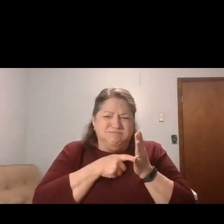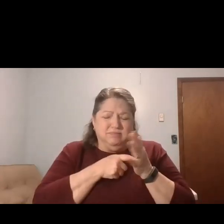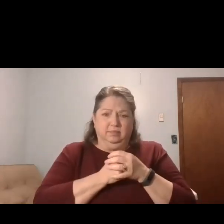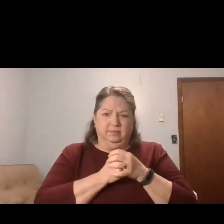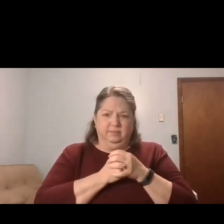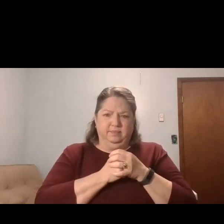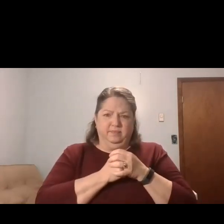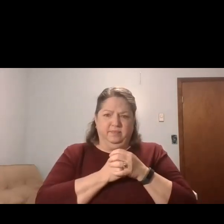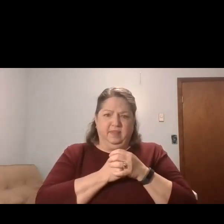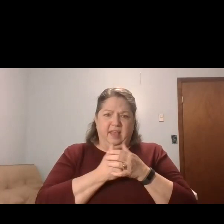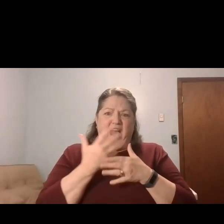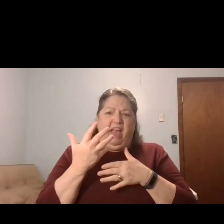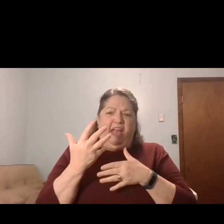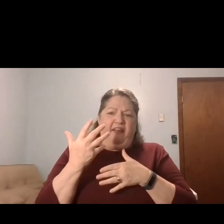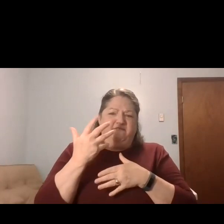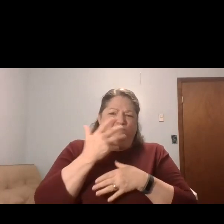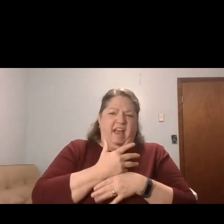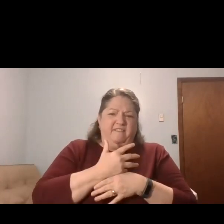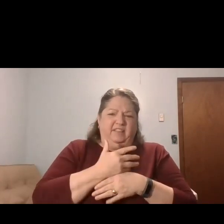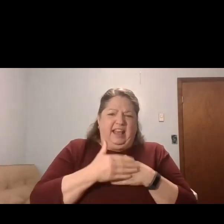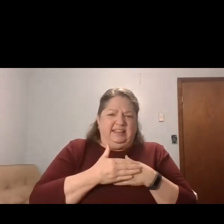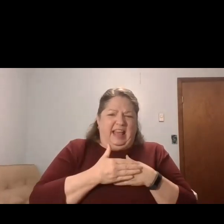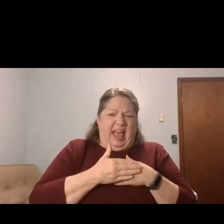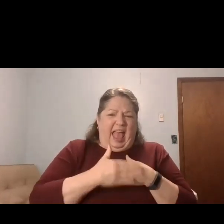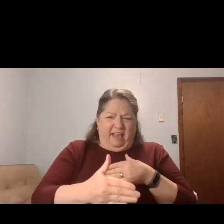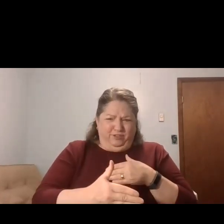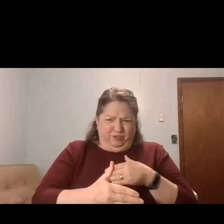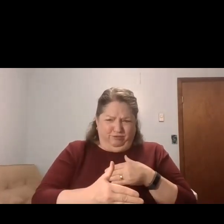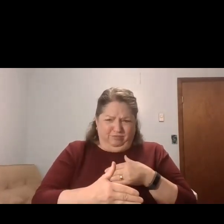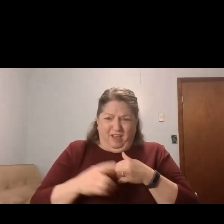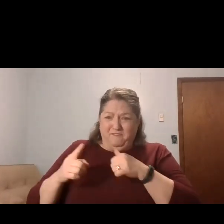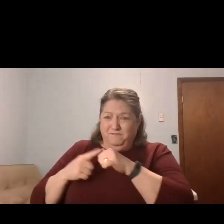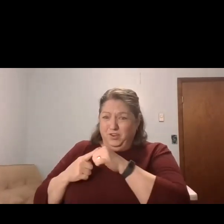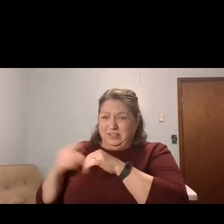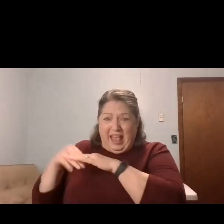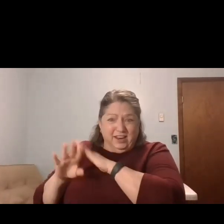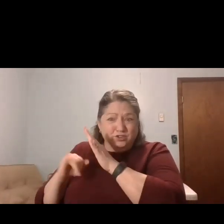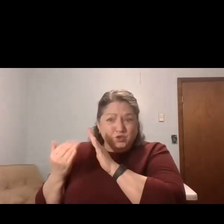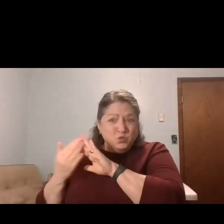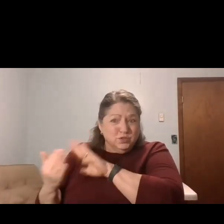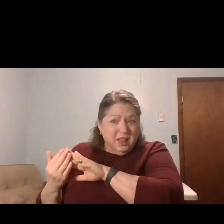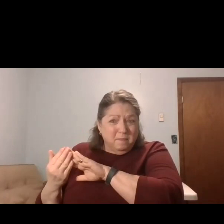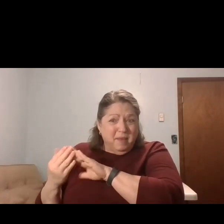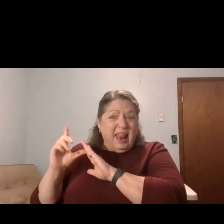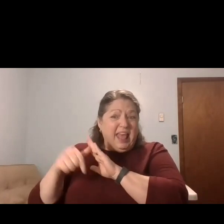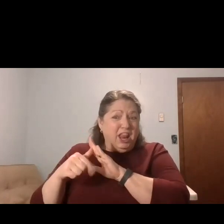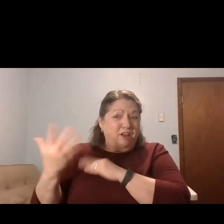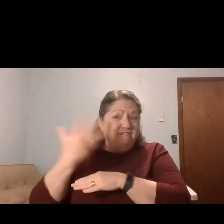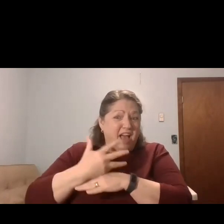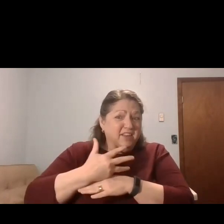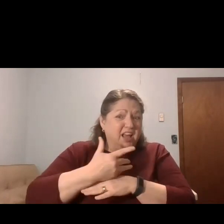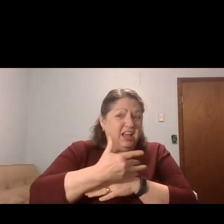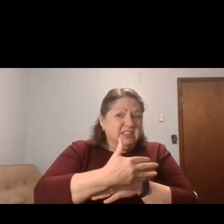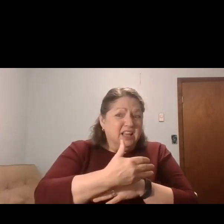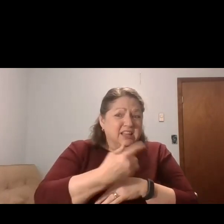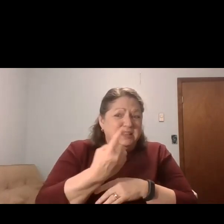5 days after his entrance into Jerusalem, something happened. In fact, I want you to say to